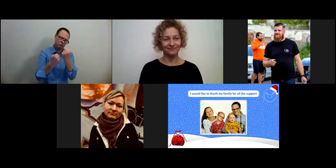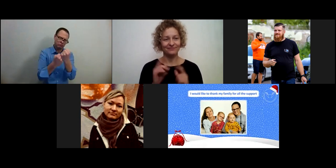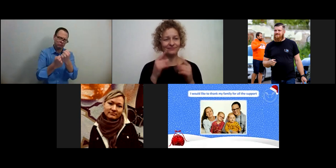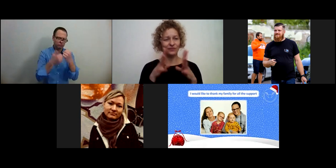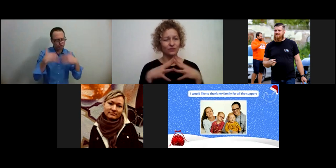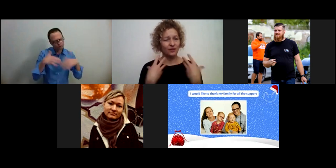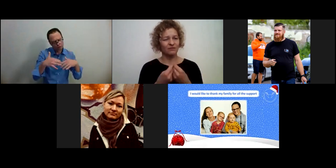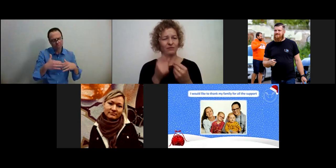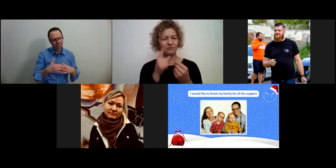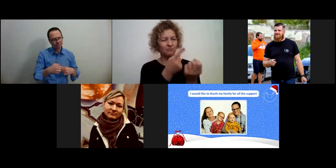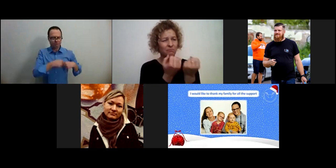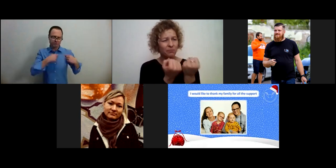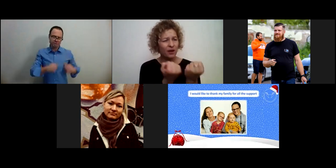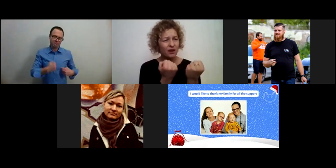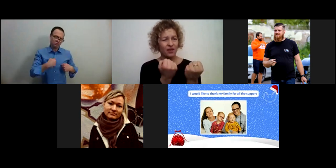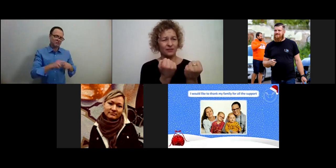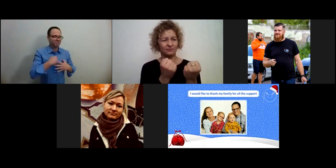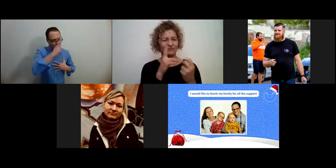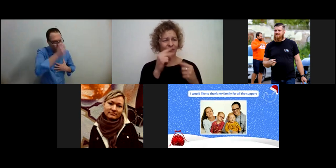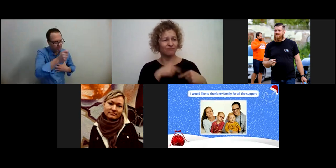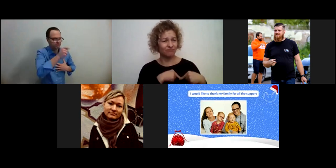My family's